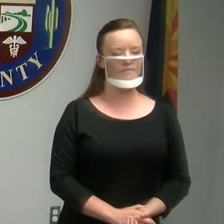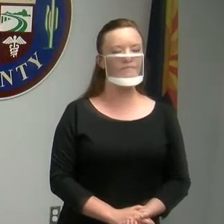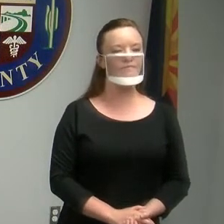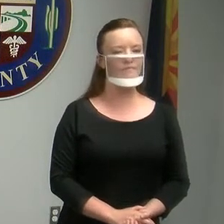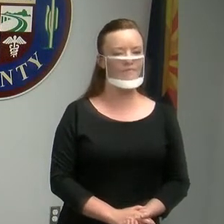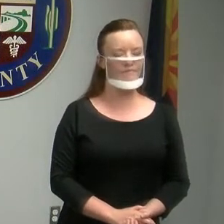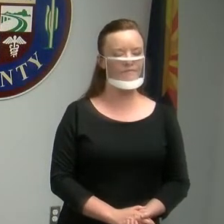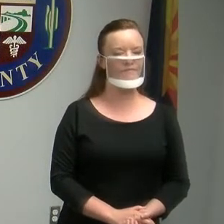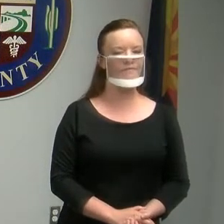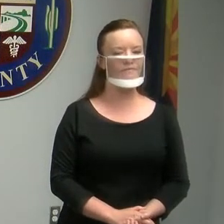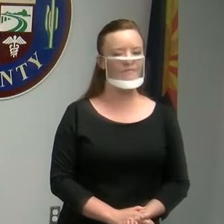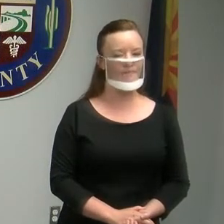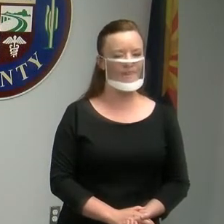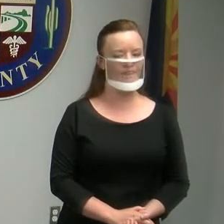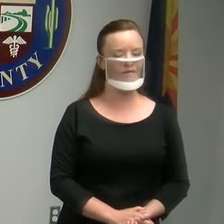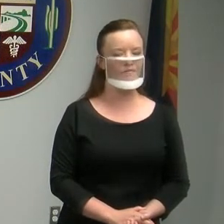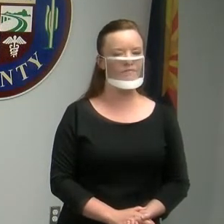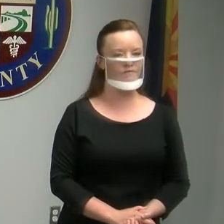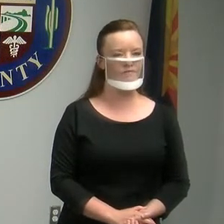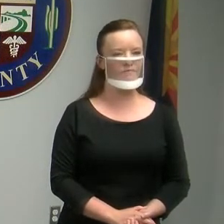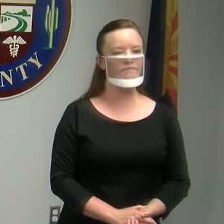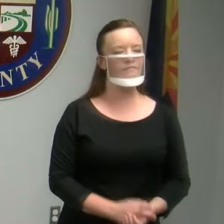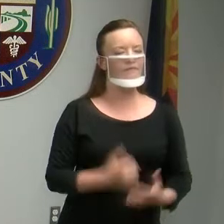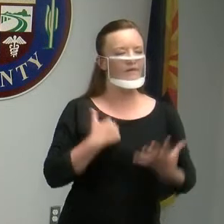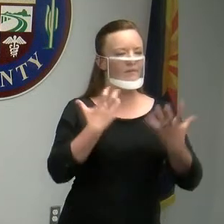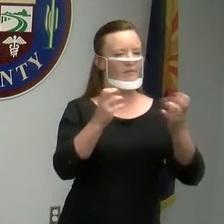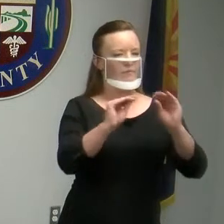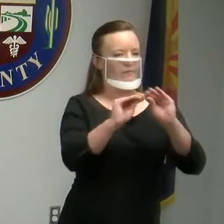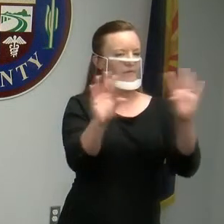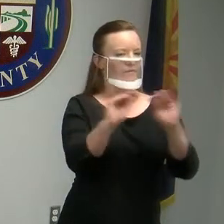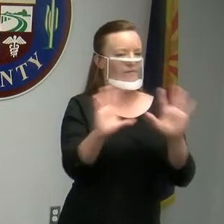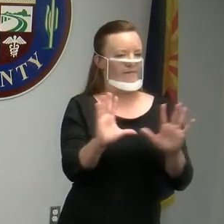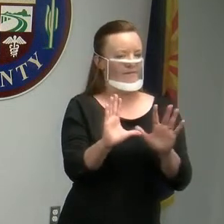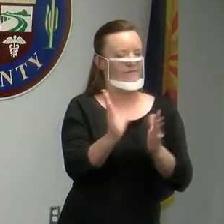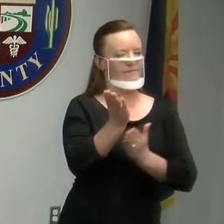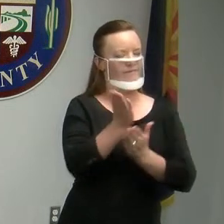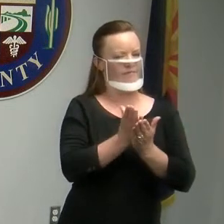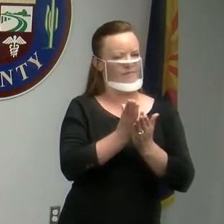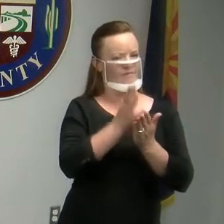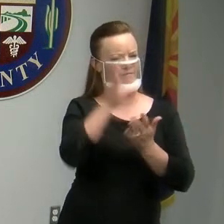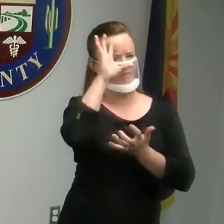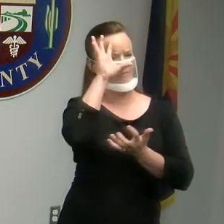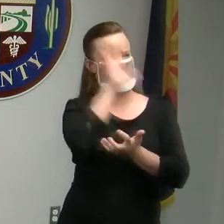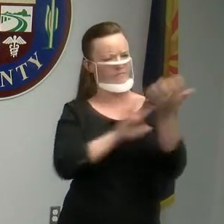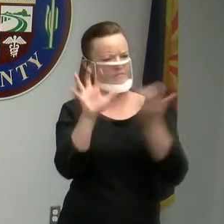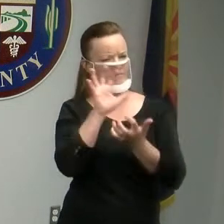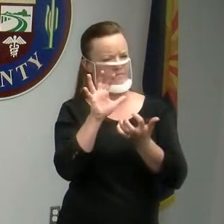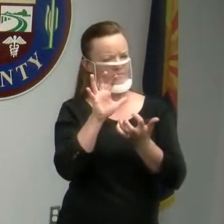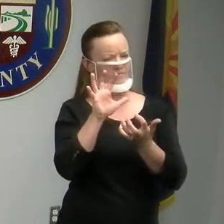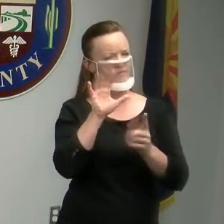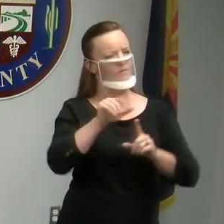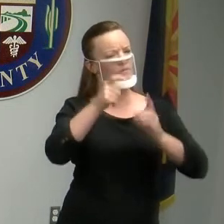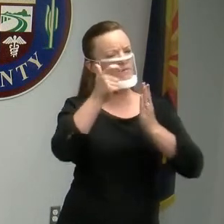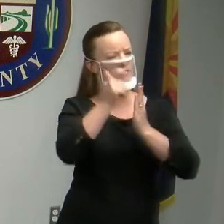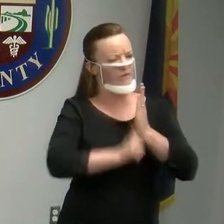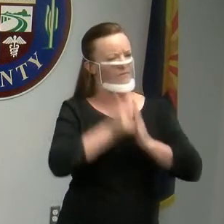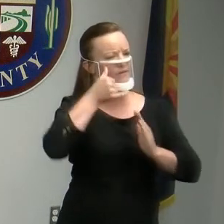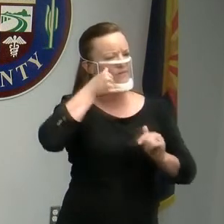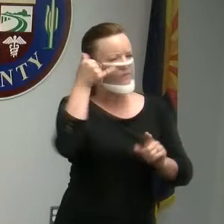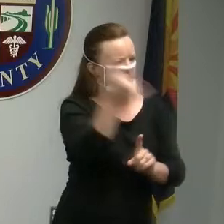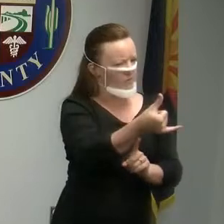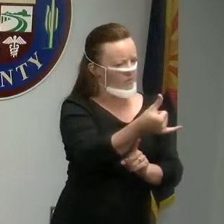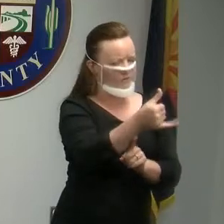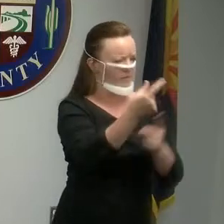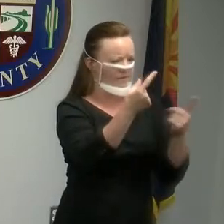So I wanted to clear up some of the mystery behind what happens with those automated phone calls and how